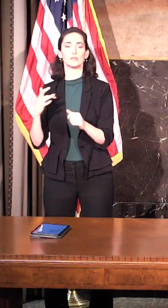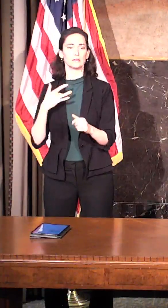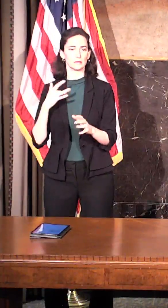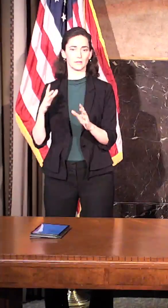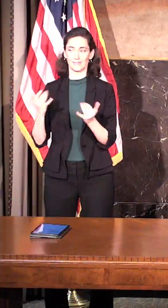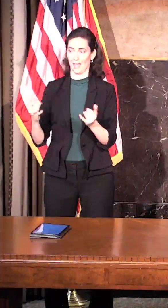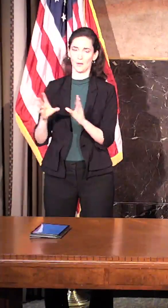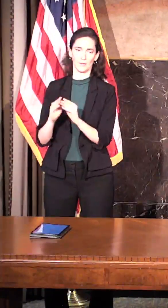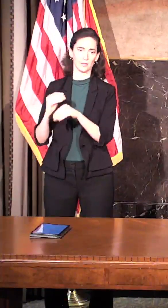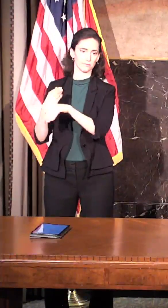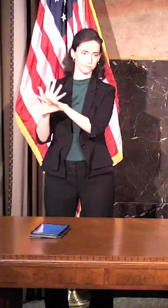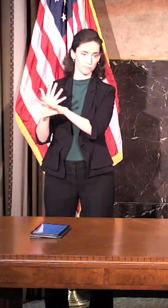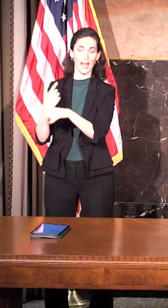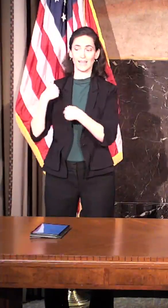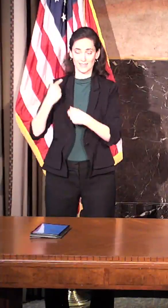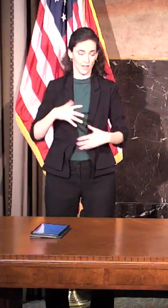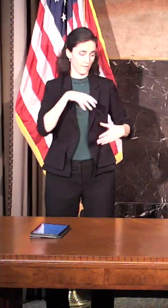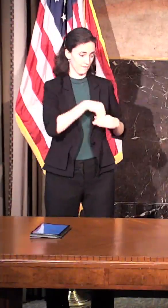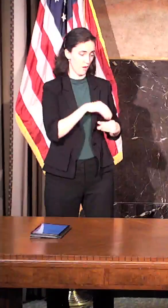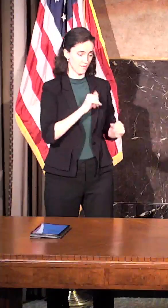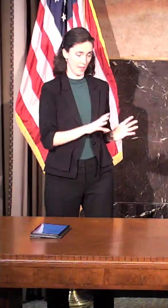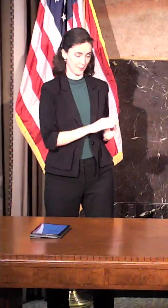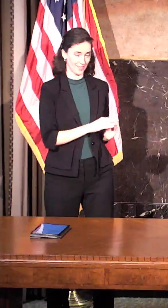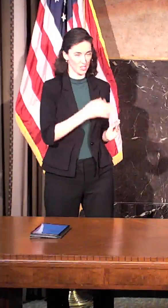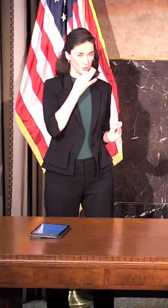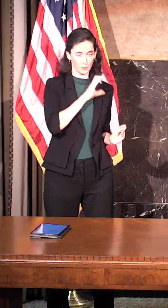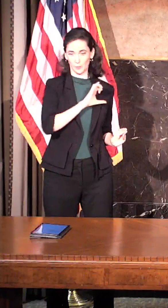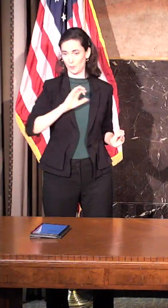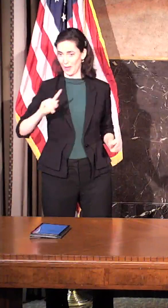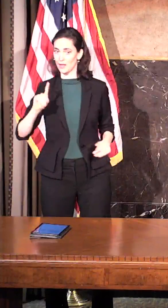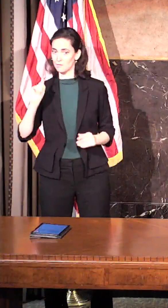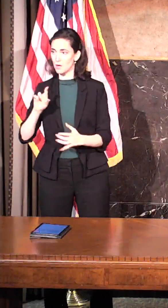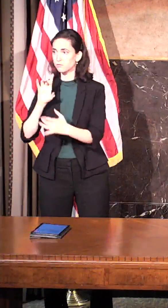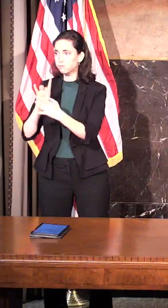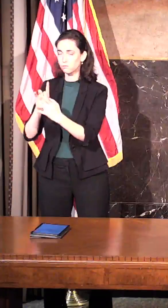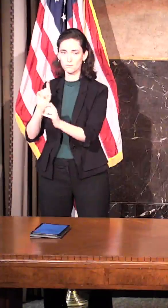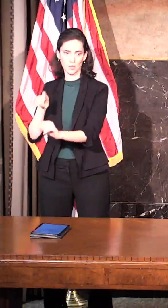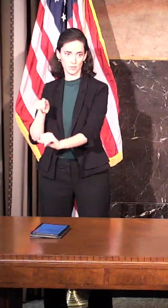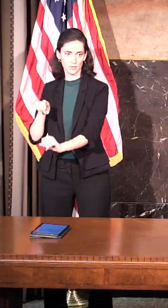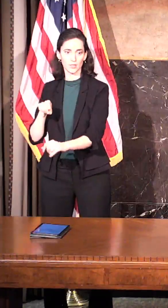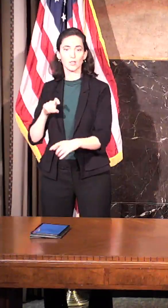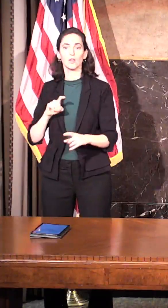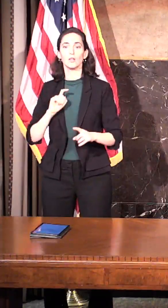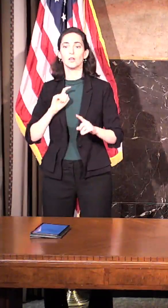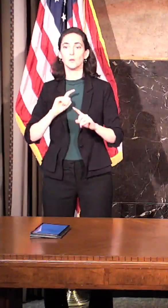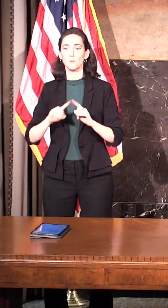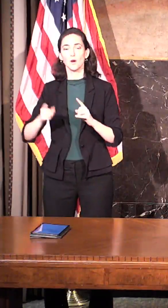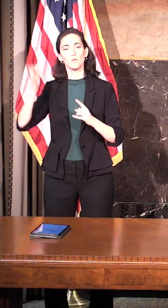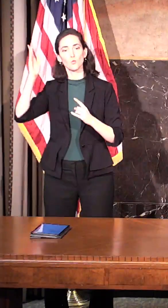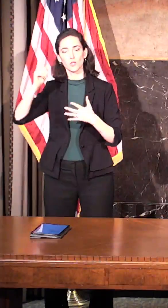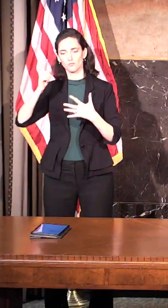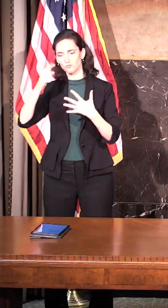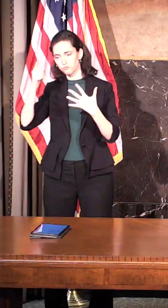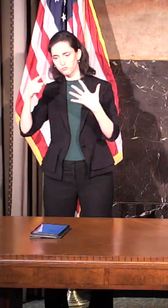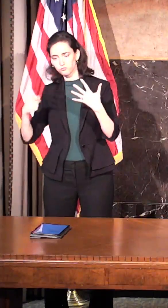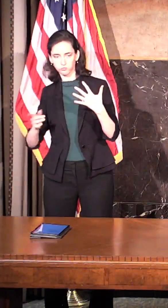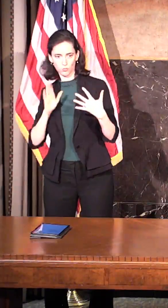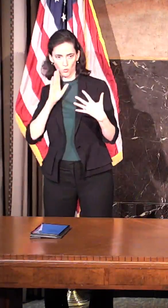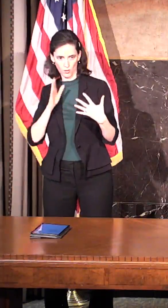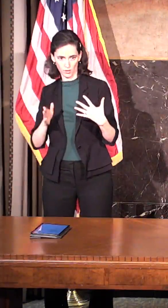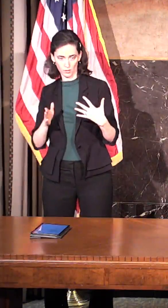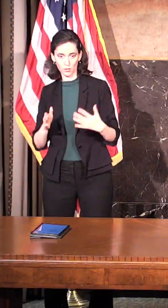and I've got to get back to it relatively soon, but we're going to get through this presentation. Dr. Cantor will